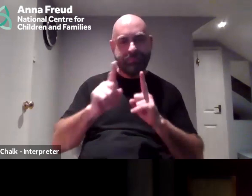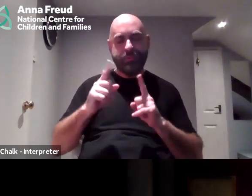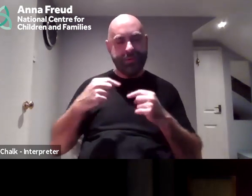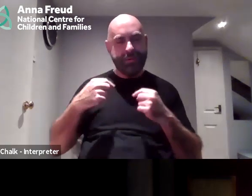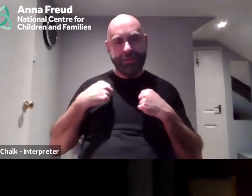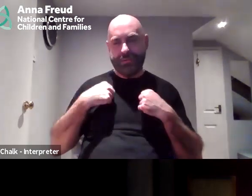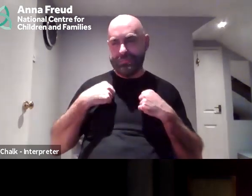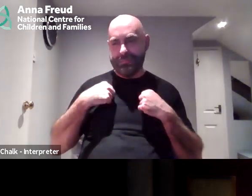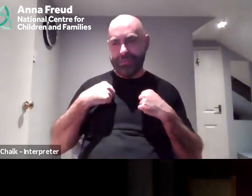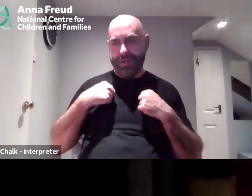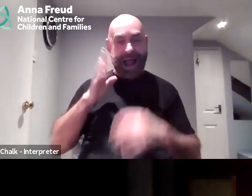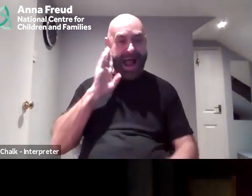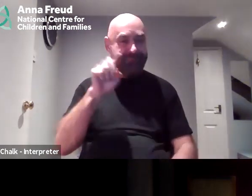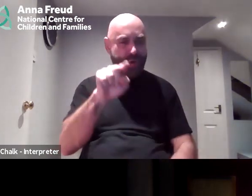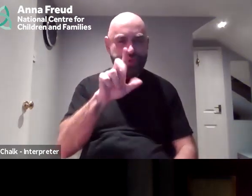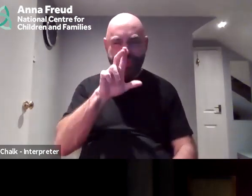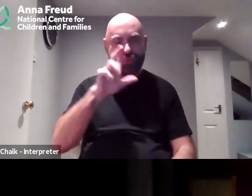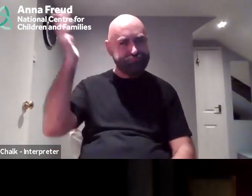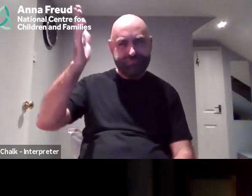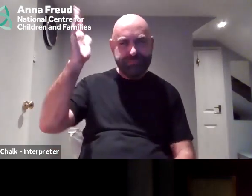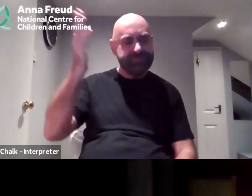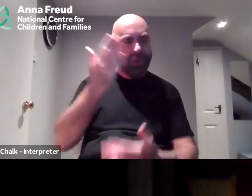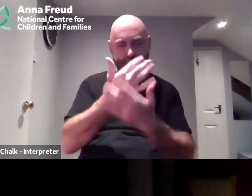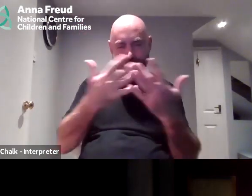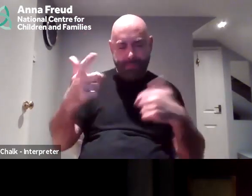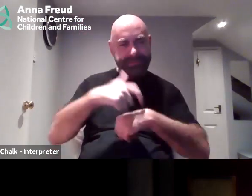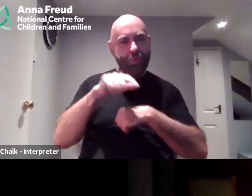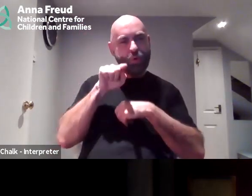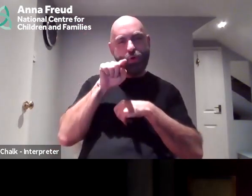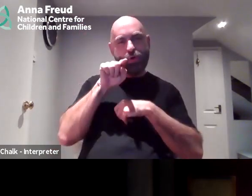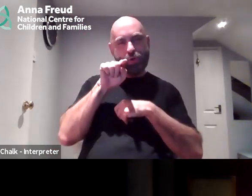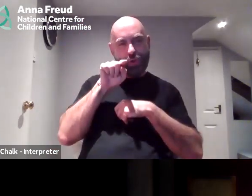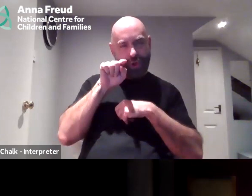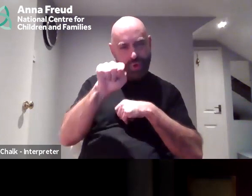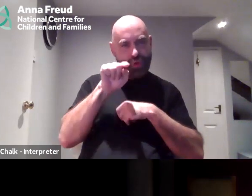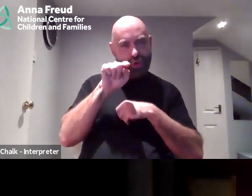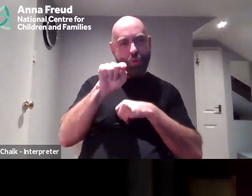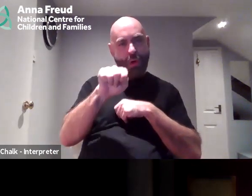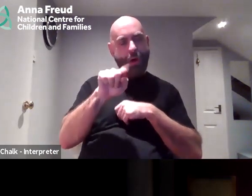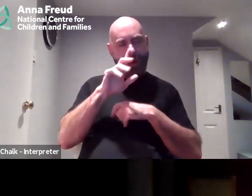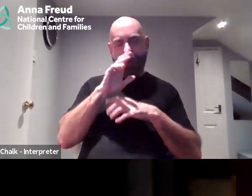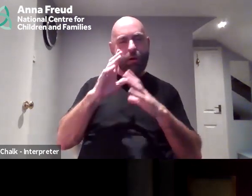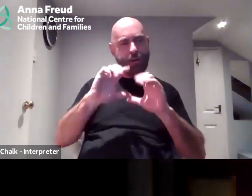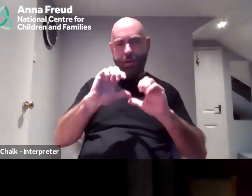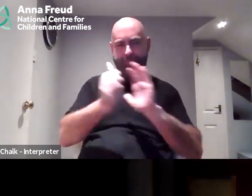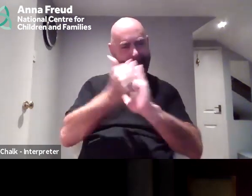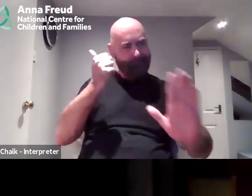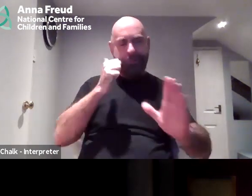I've heard you talk a number of times, and you are an incredible communicator.